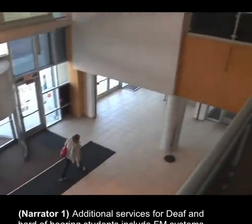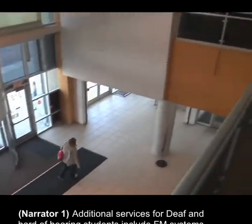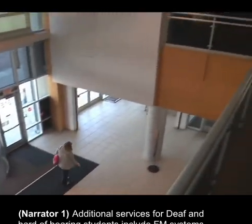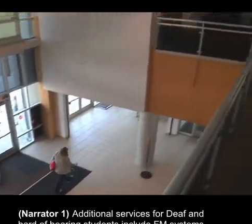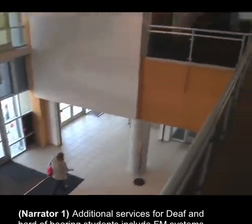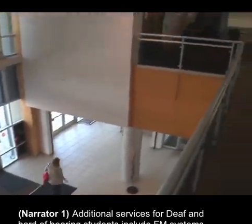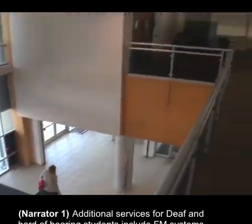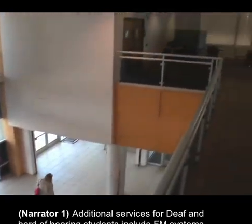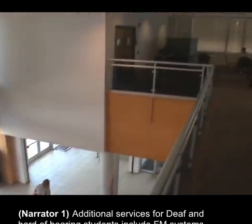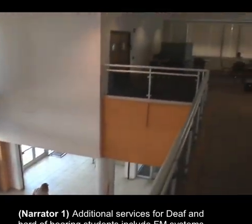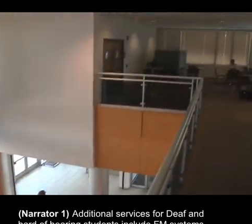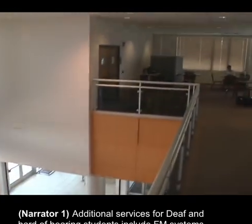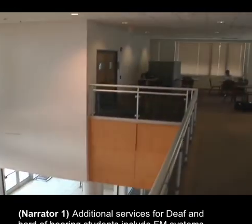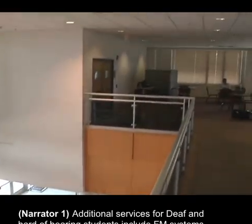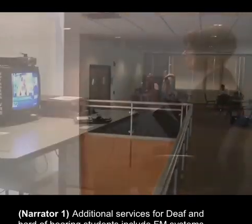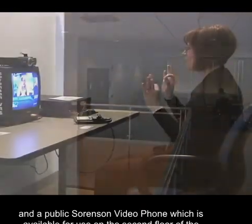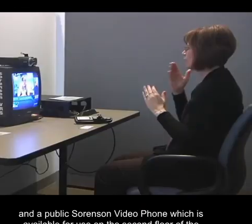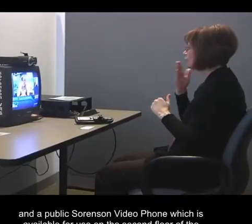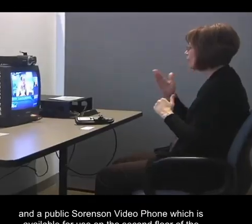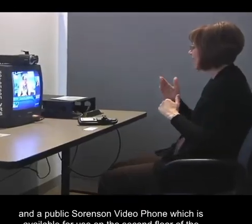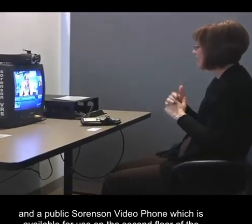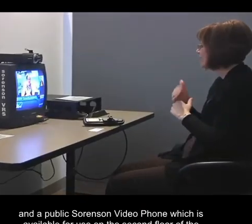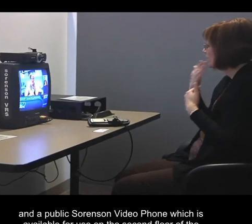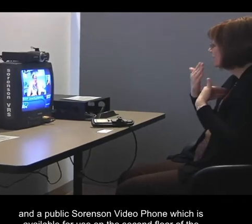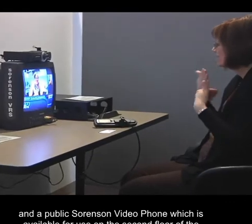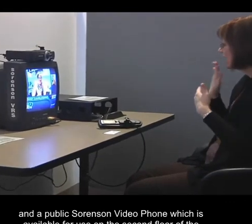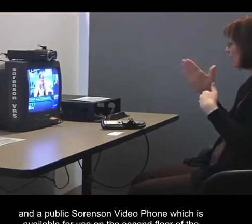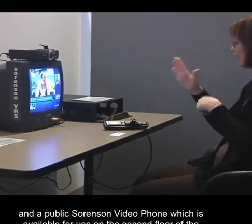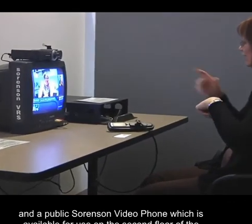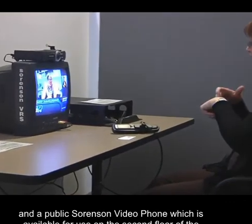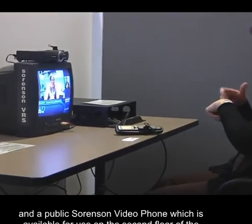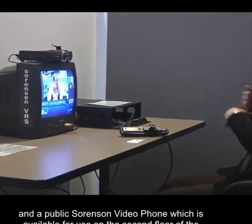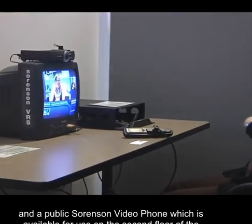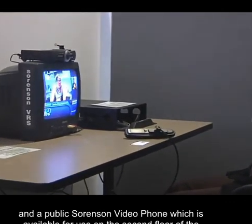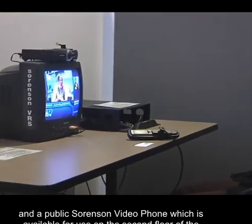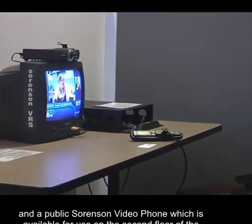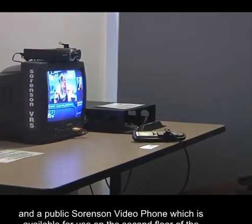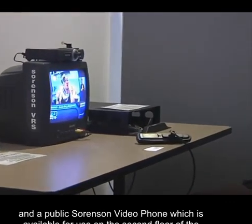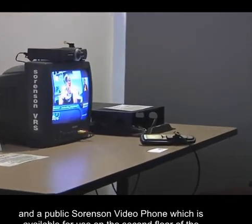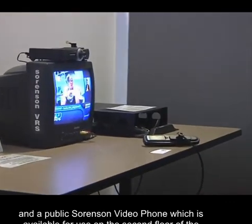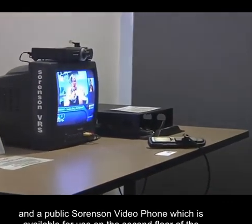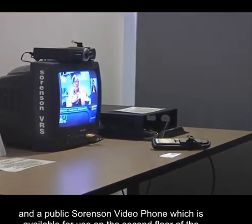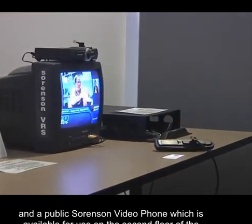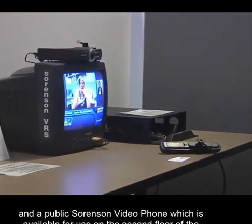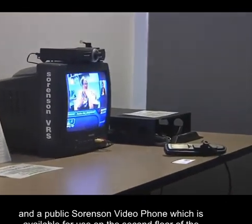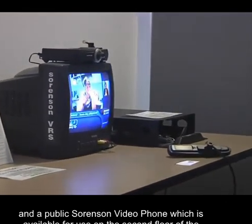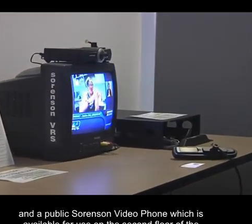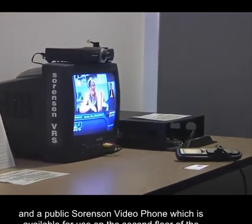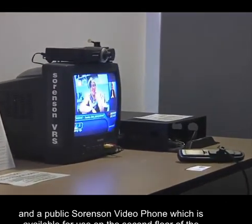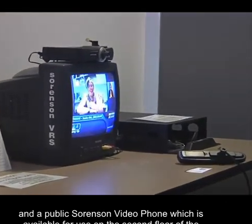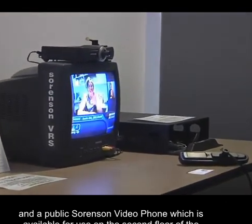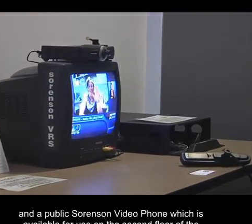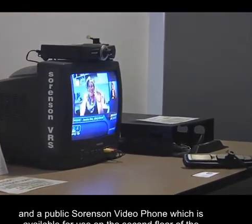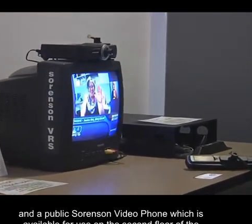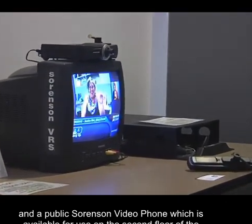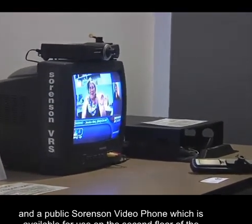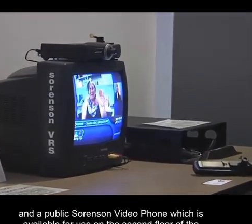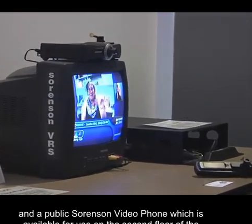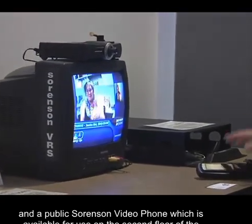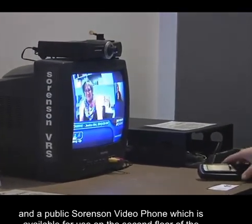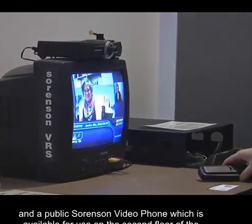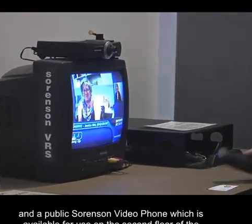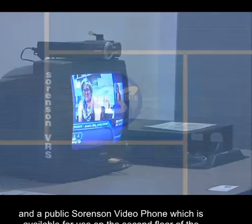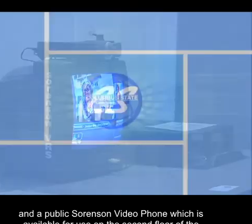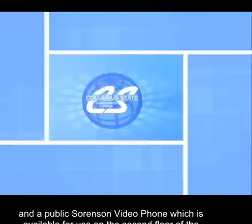FM systems upon approval and a public Sorensen videophone, which is available for use on the second floor of the